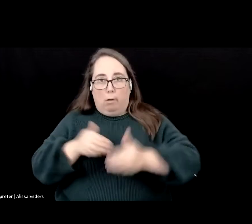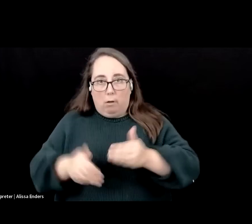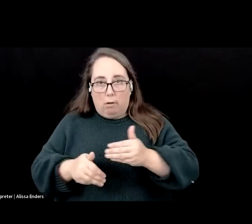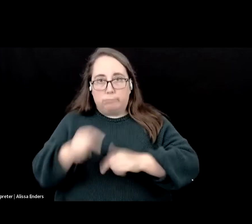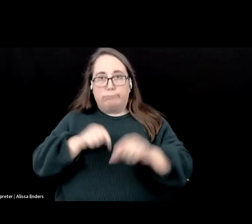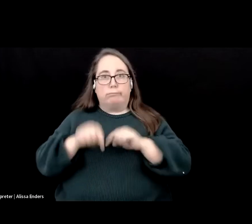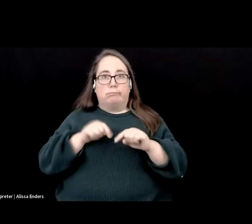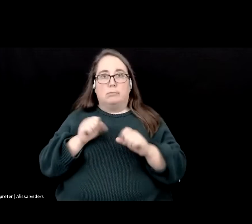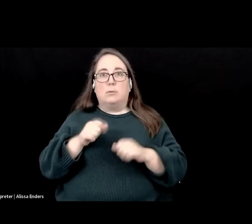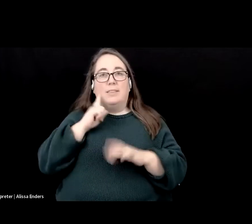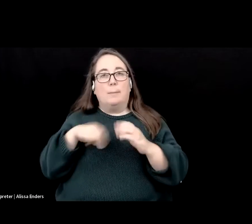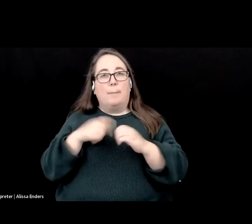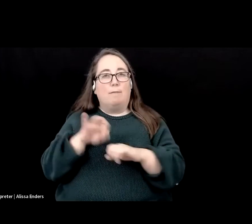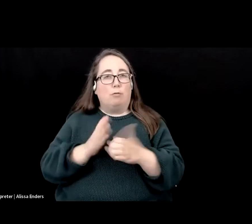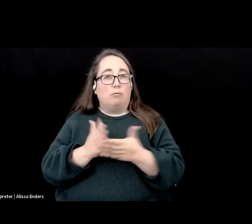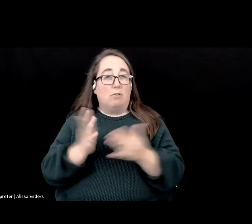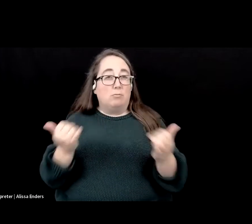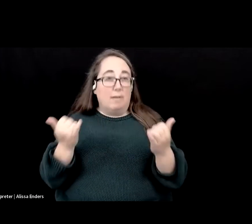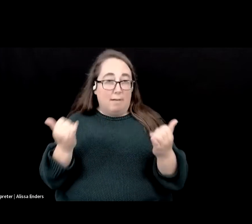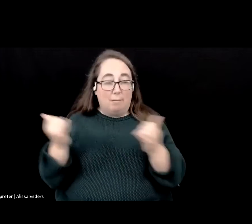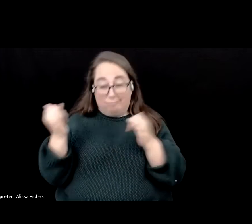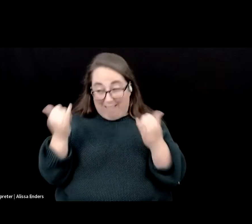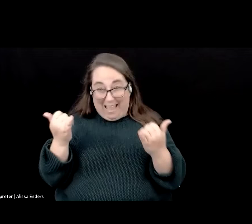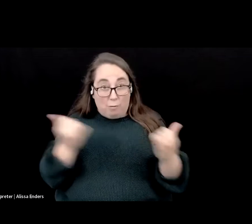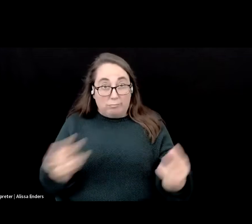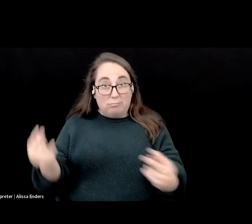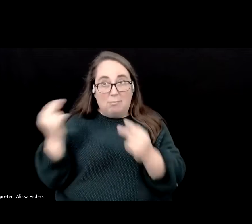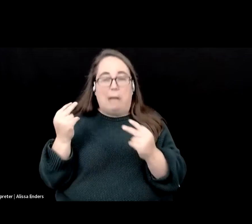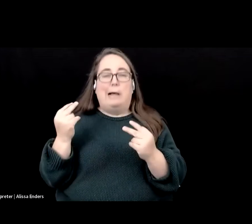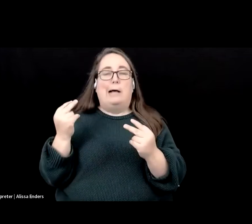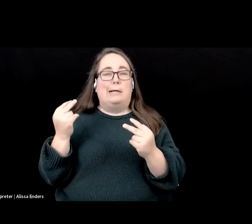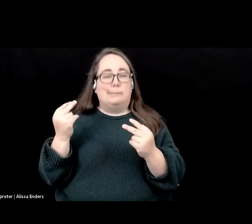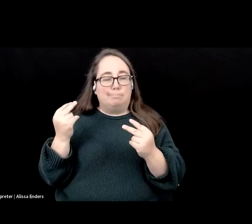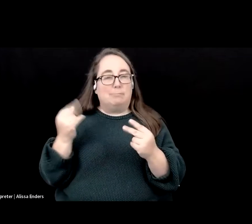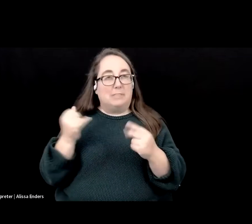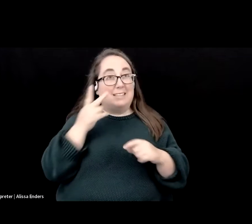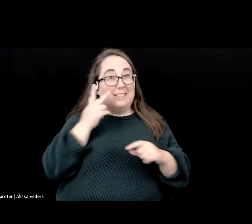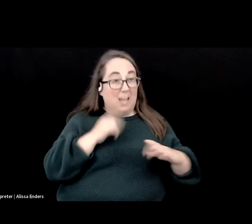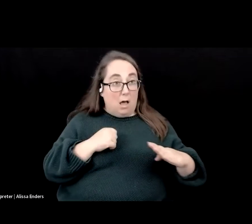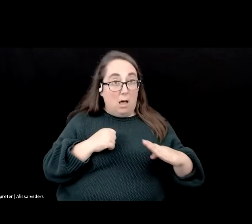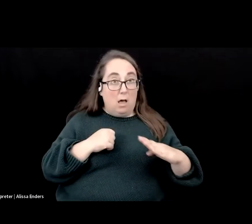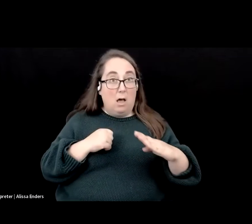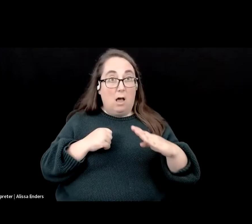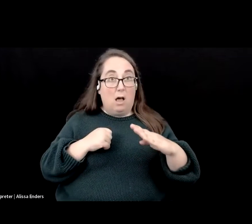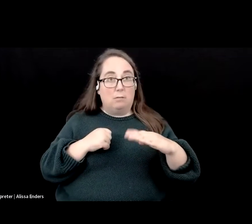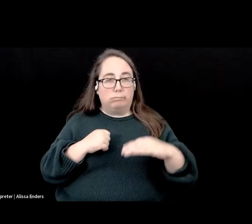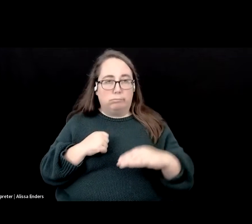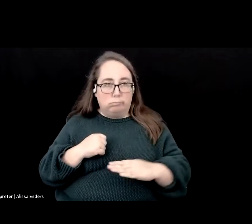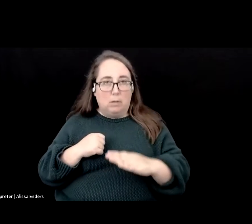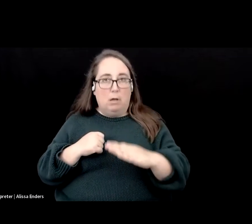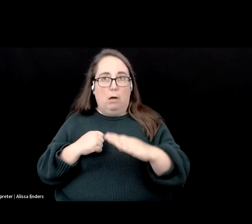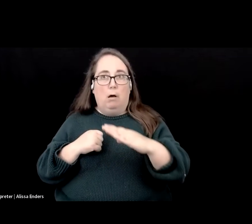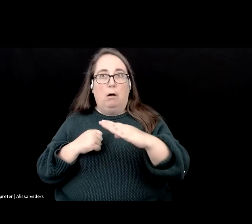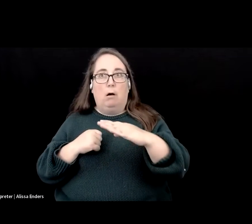we think about voting rights today, if you look back, we can see moments of progress and then moments where